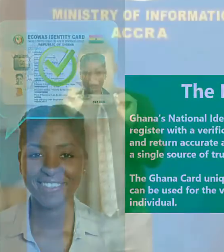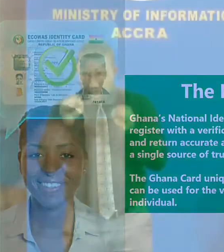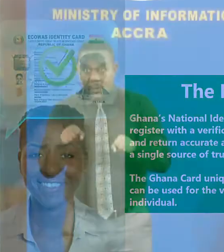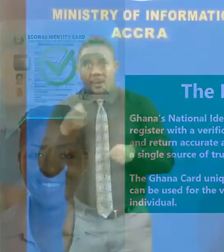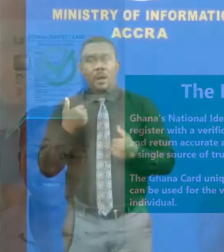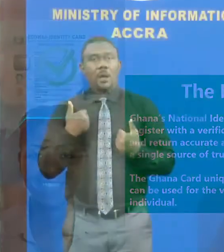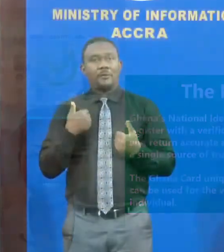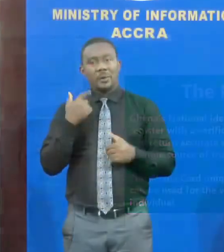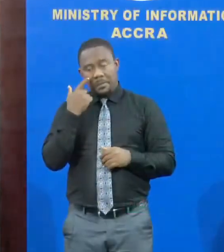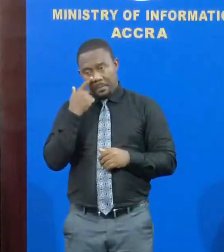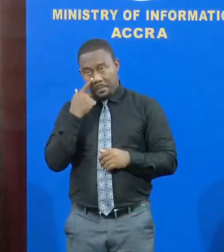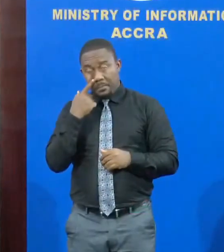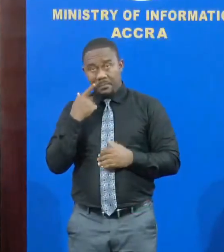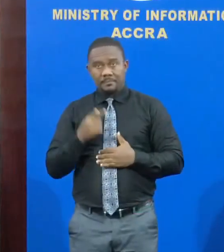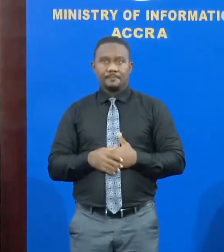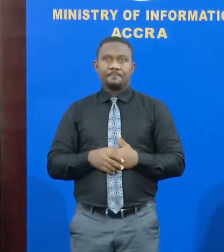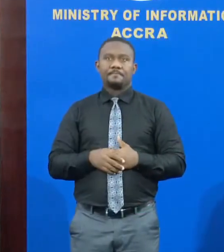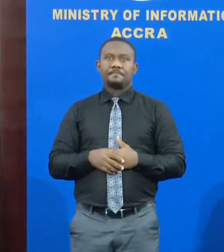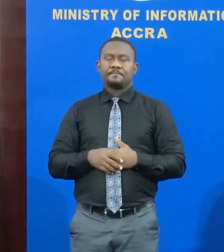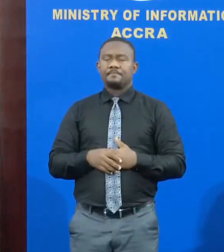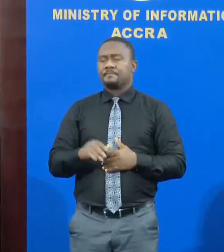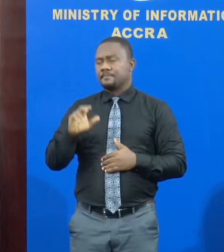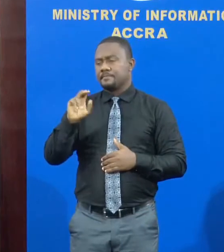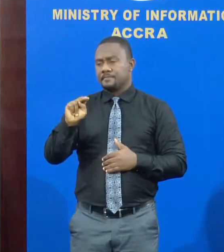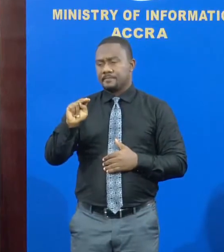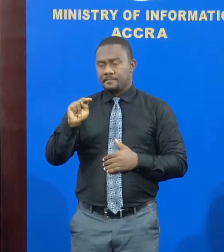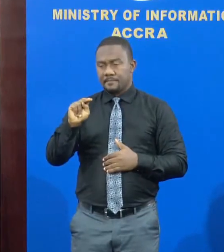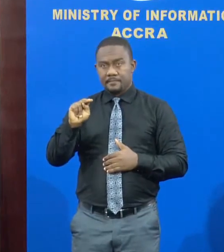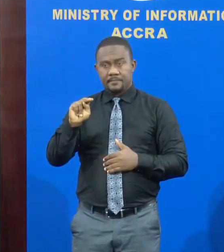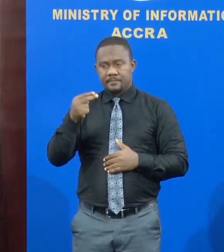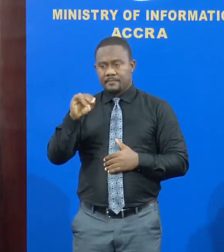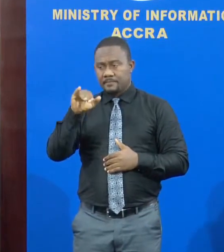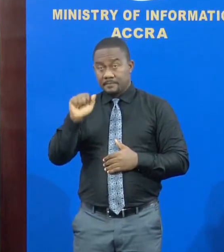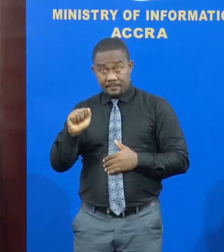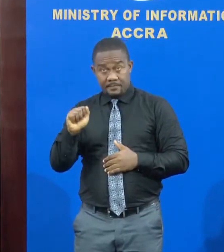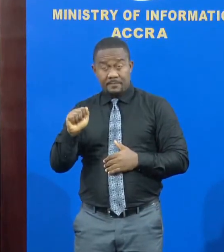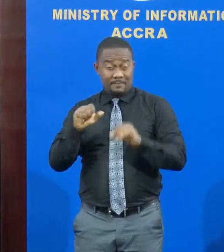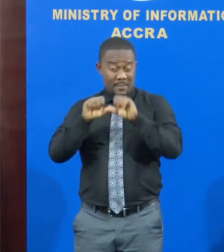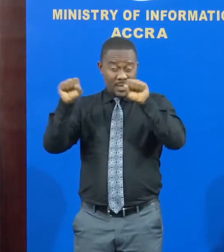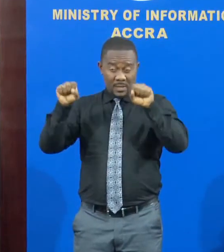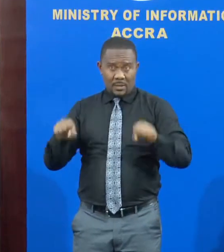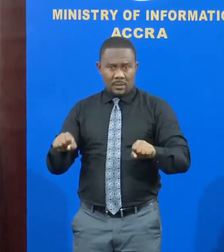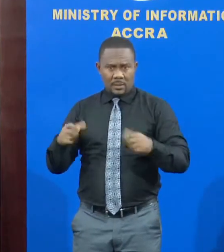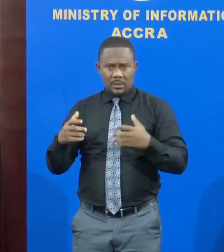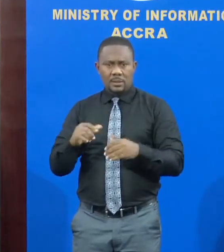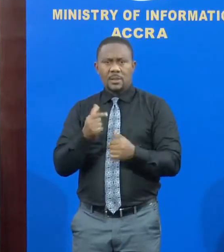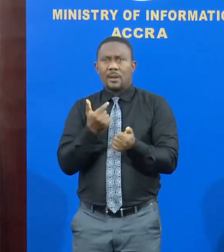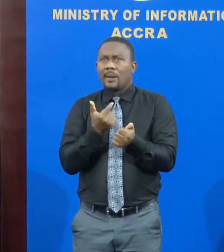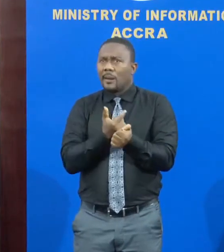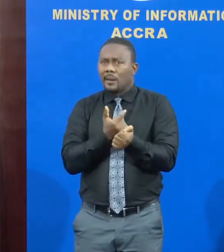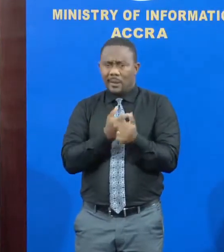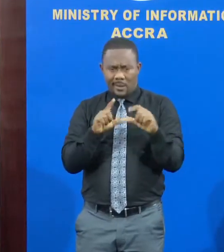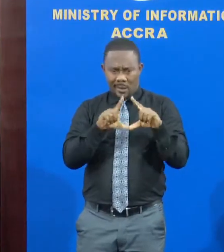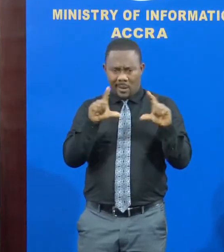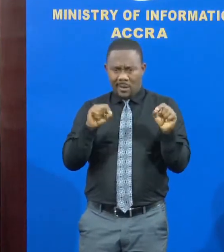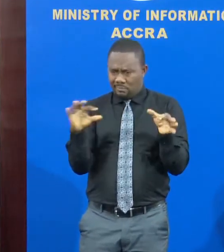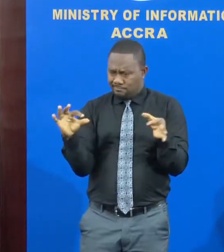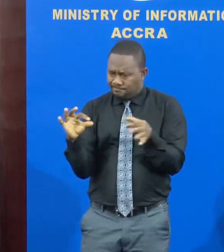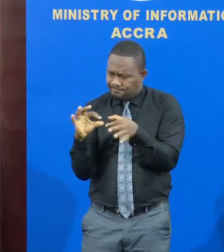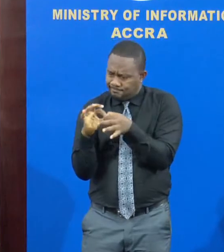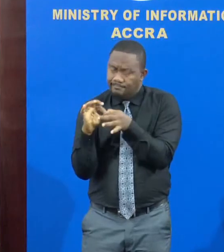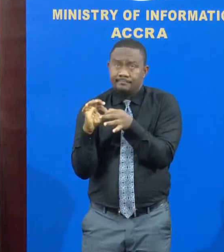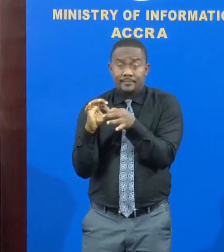Distinguished ladies and gentlemen, the National Identification System and the Ghana Card are interconnected processes, and